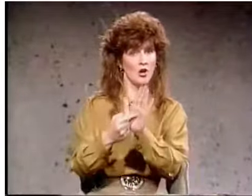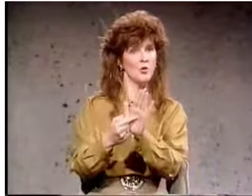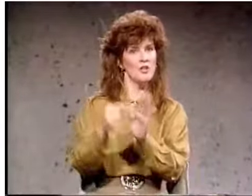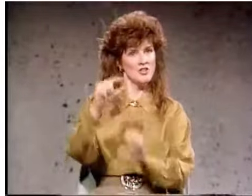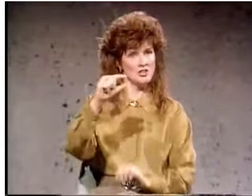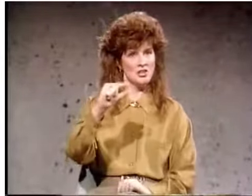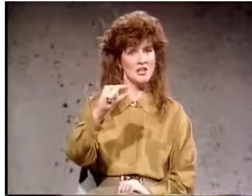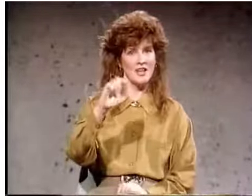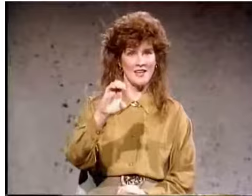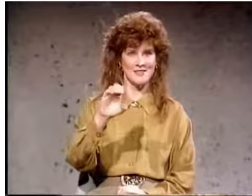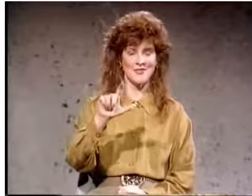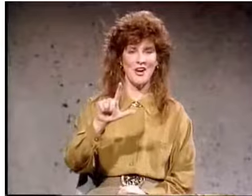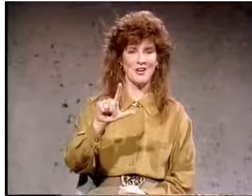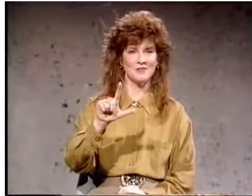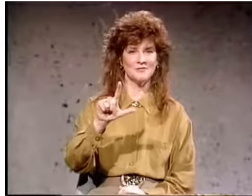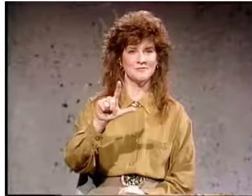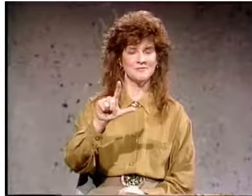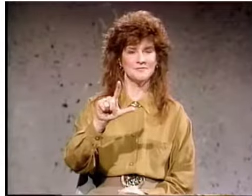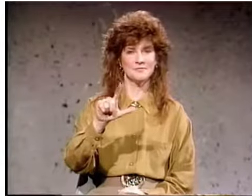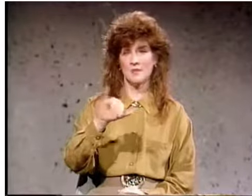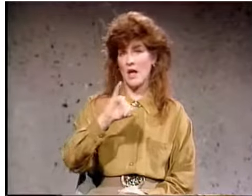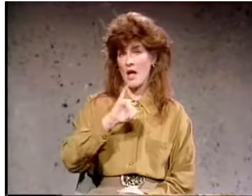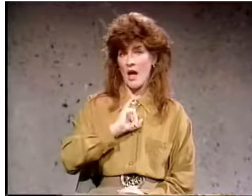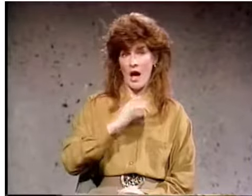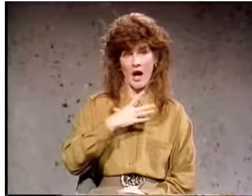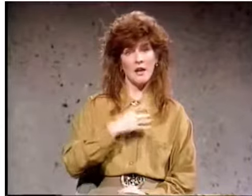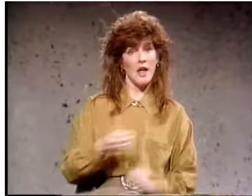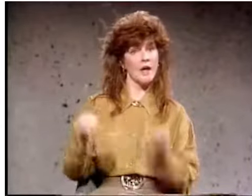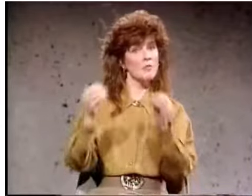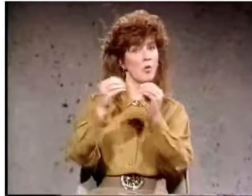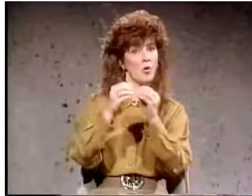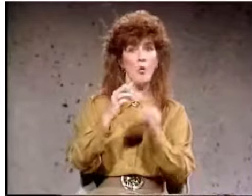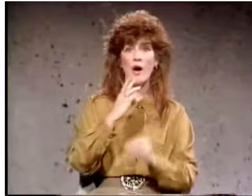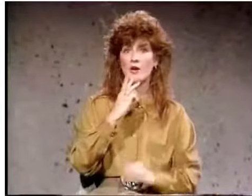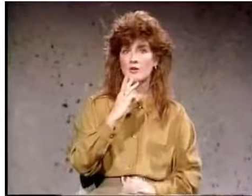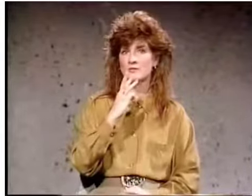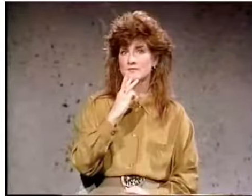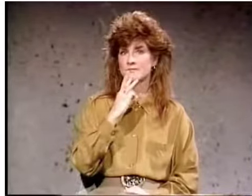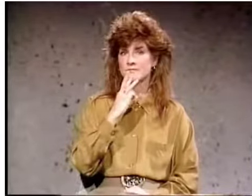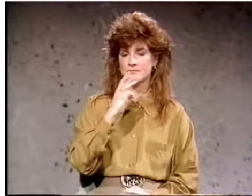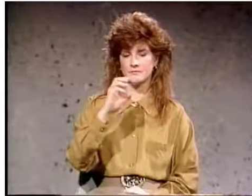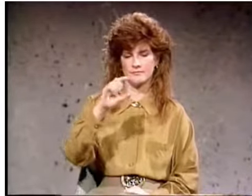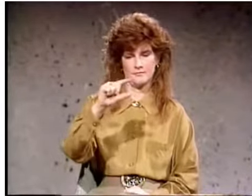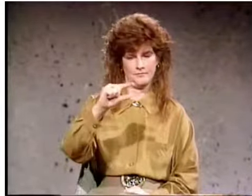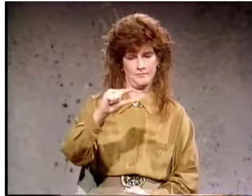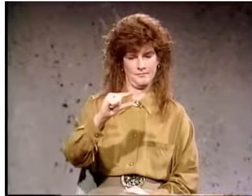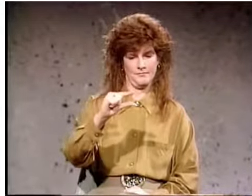If I want to show you a little, I'd like some more water.